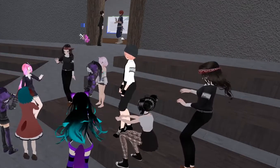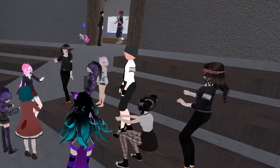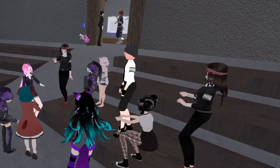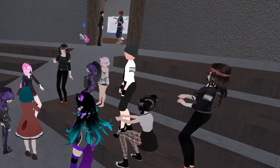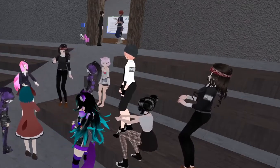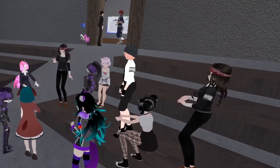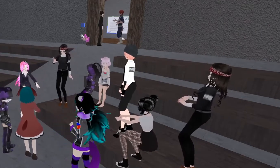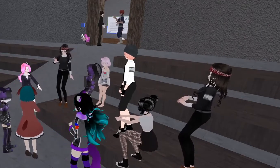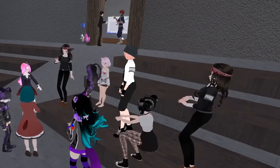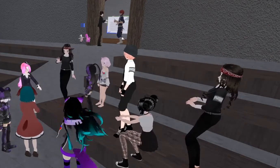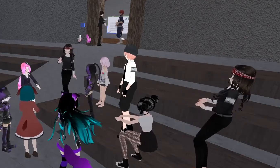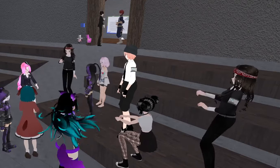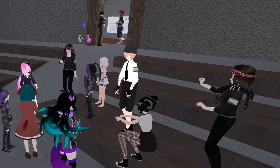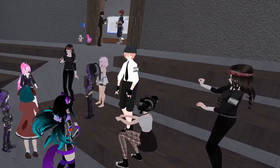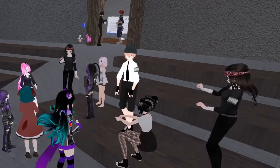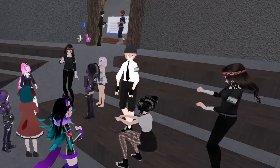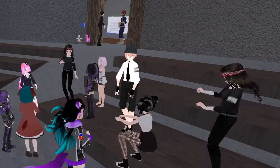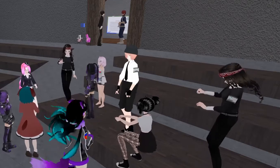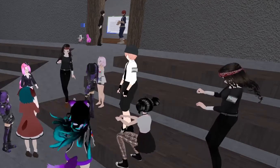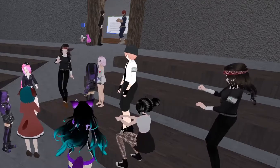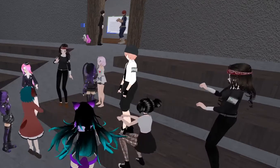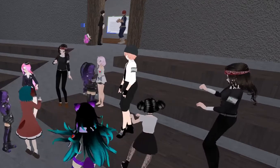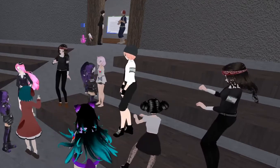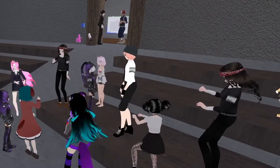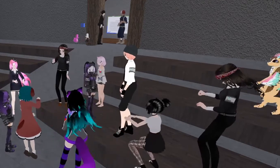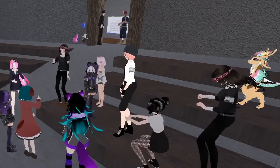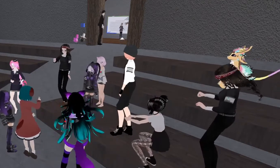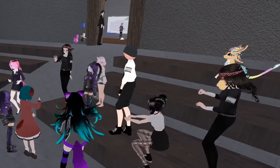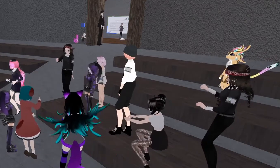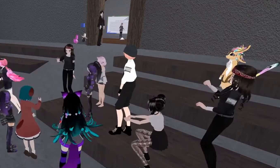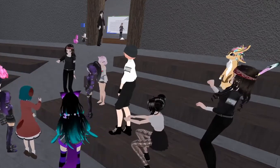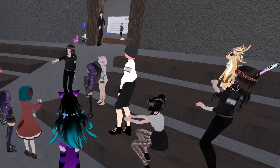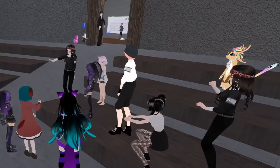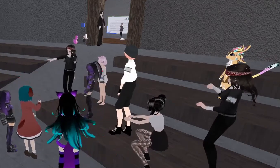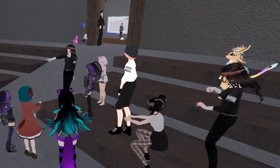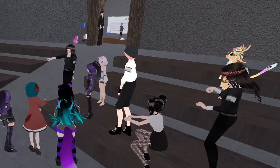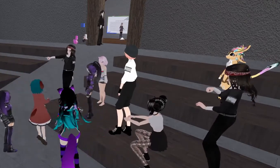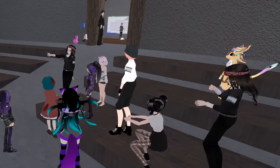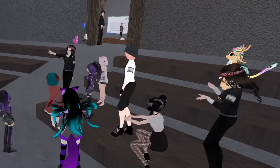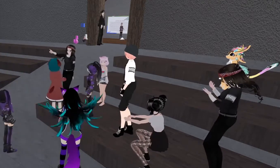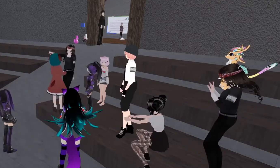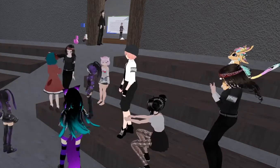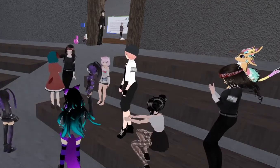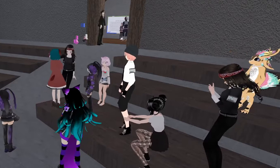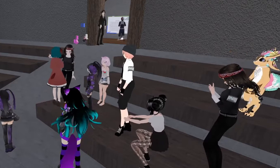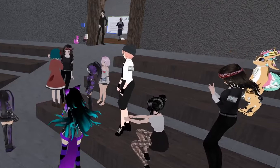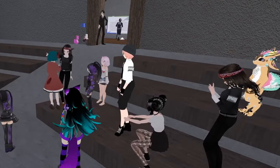Let's How about that? I'll crunch. set a timer. Let's crunch And I'll time. check back in 5 Crunch. minutes. All right. Yeah, crunch. All right, all right. Waiter. Okay. Kemi